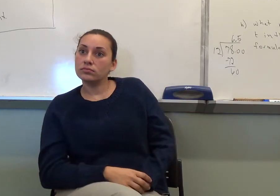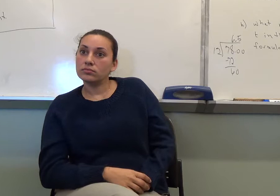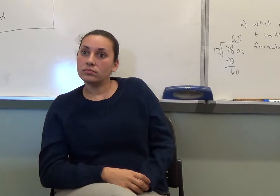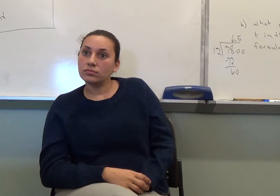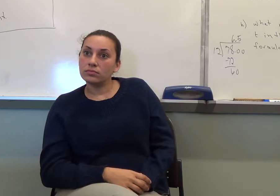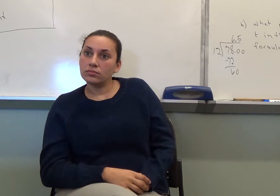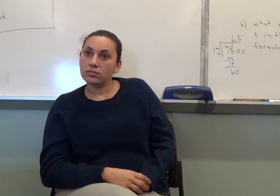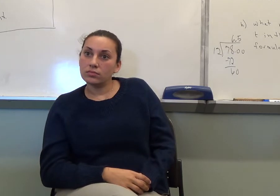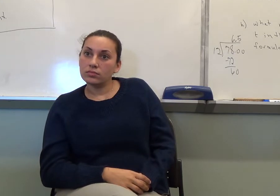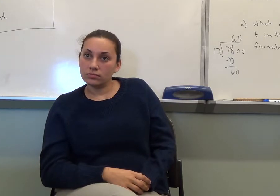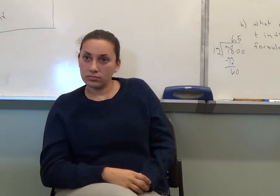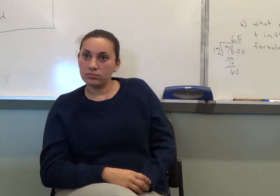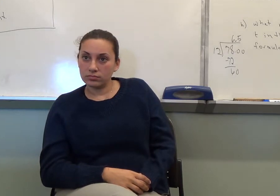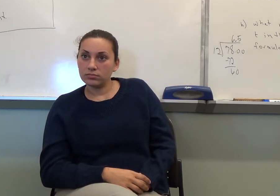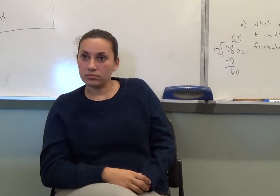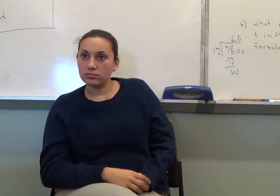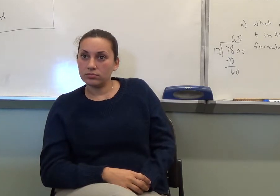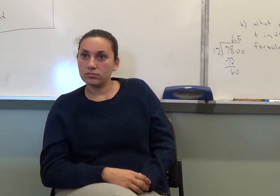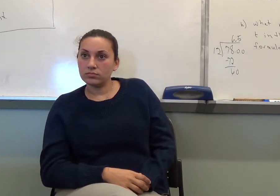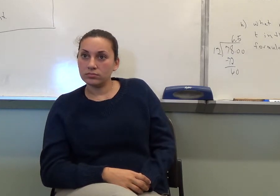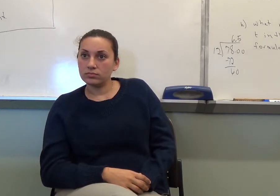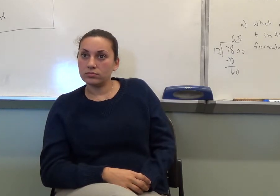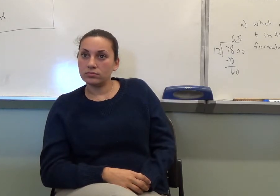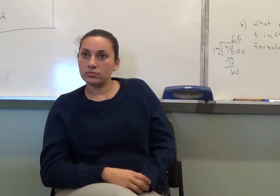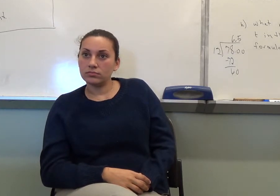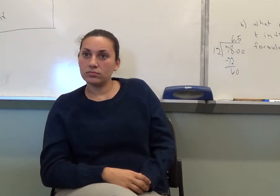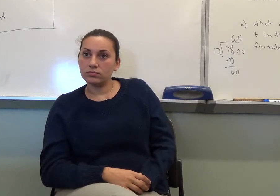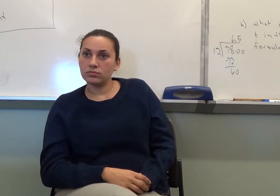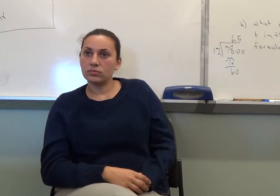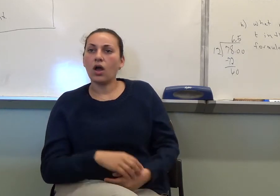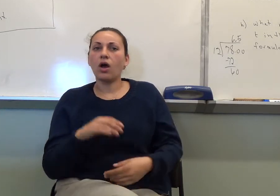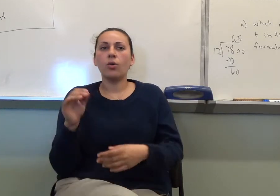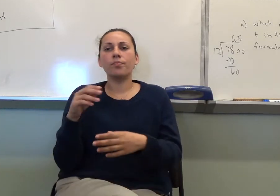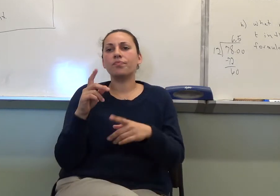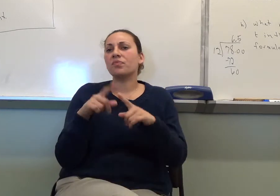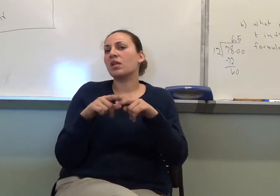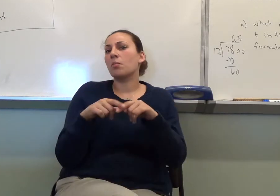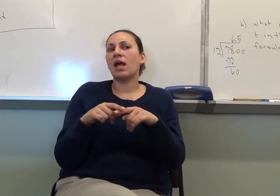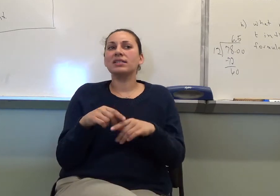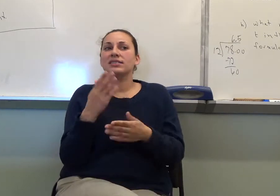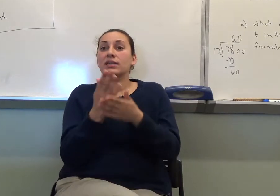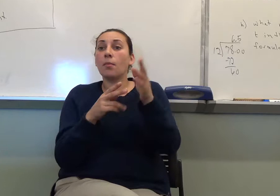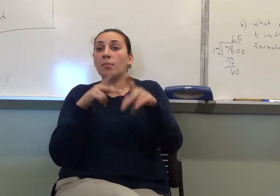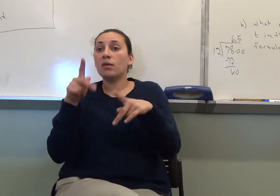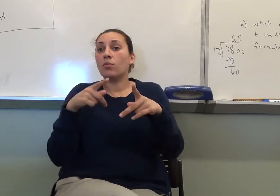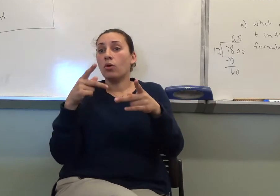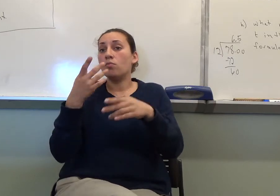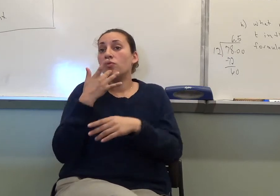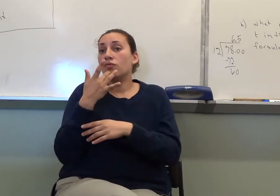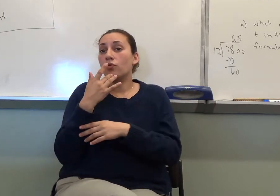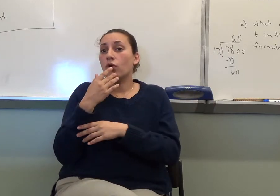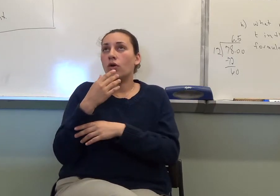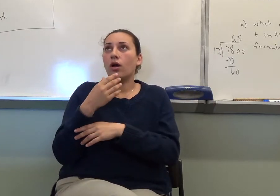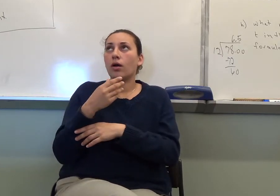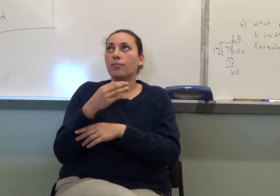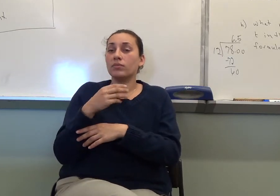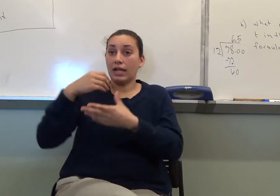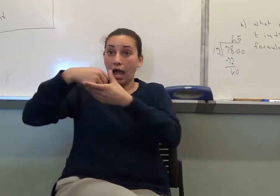1 plus the rate, which goes in decimal, 0.05, over, and we have